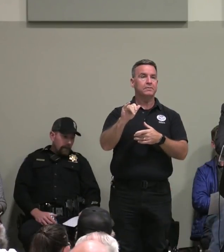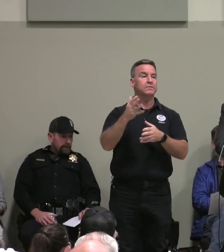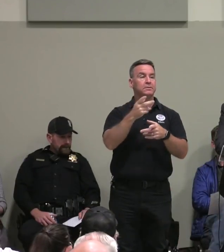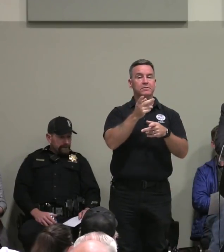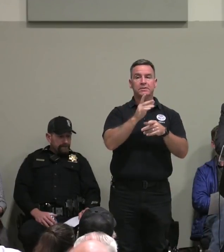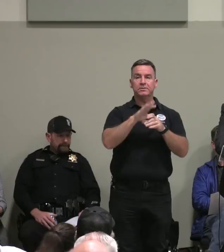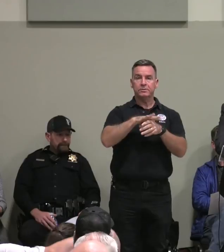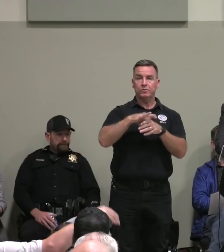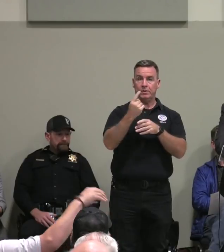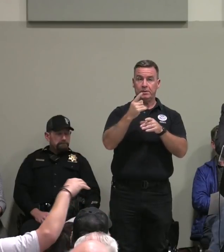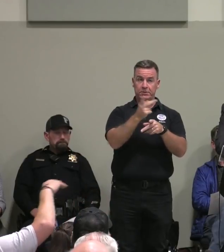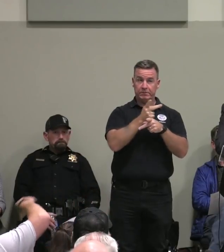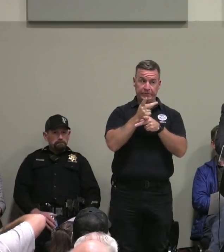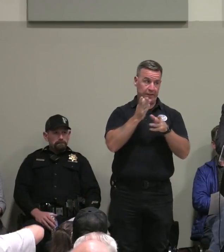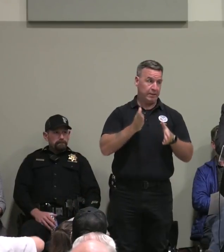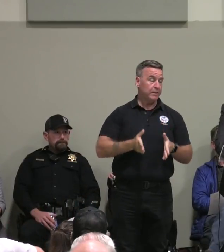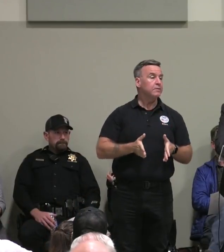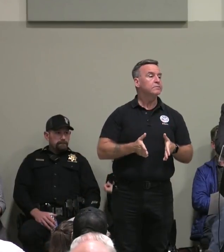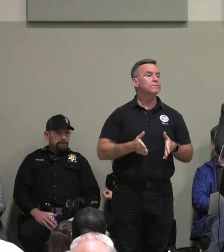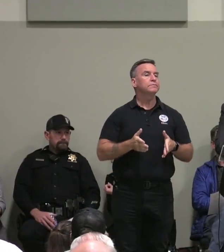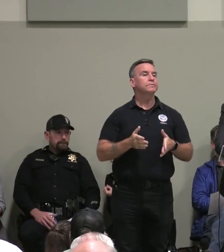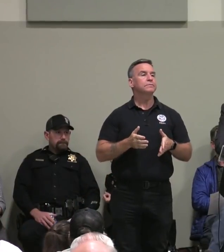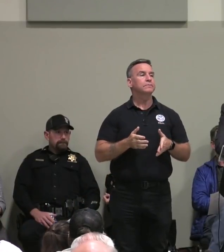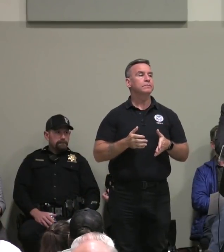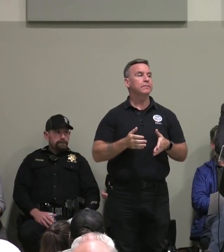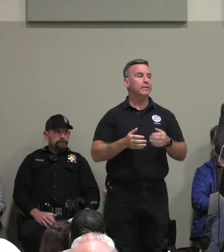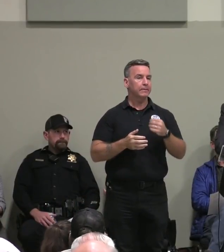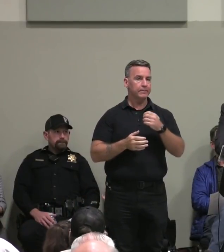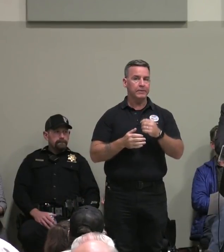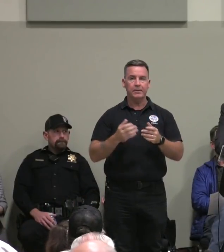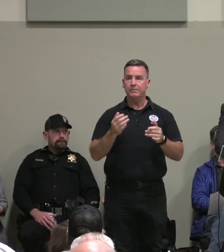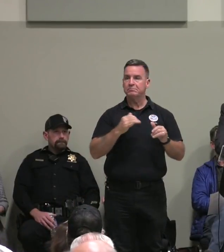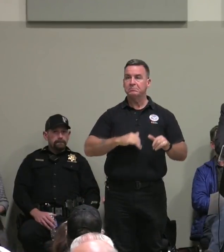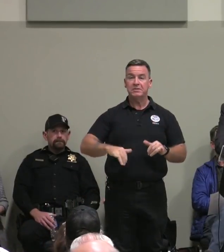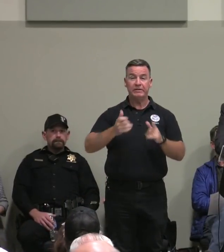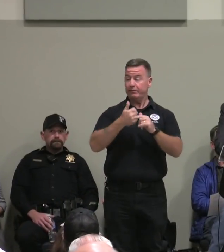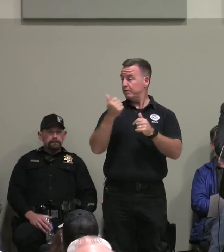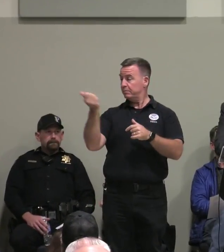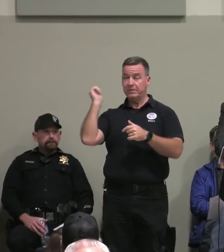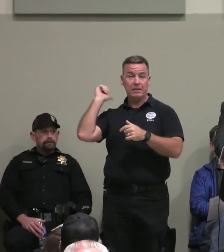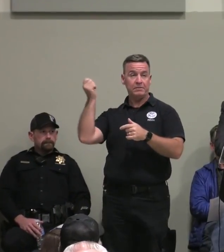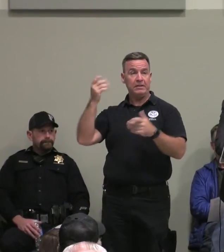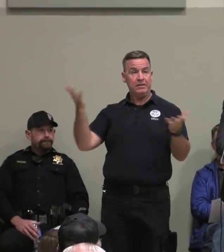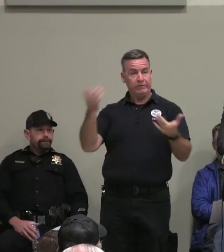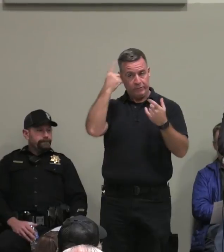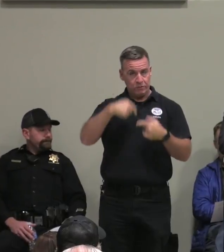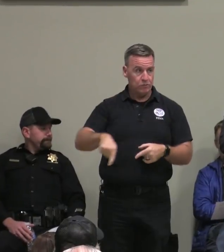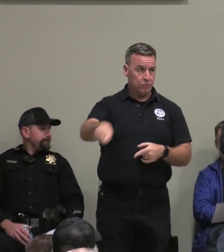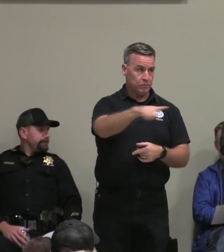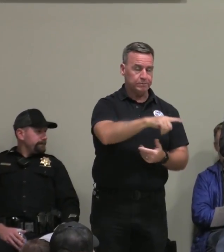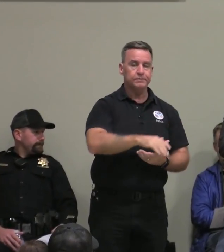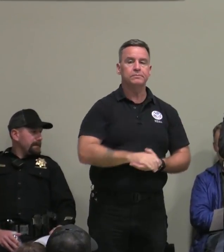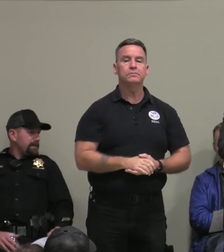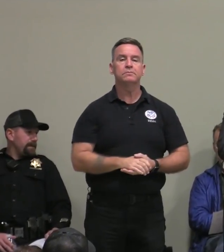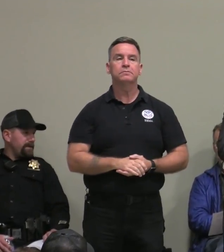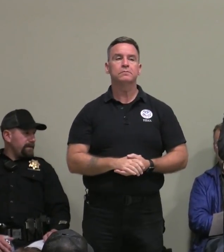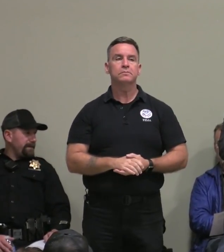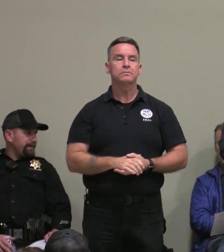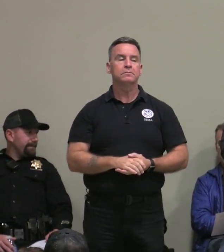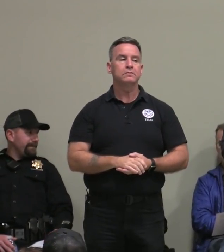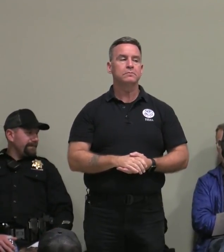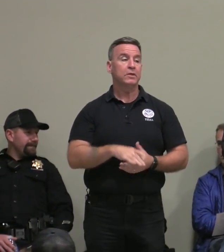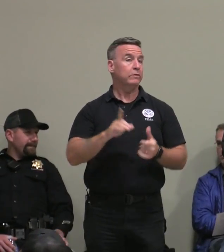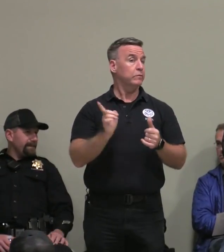and I'm here, you know, like everyone behind me for your behalf. First thing I'd like to do